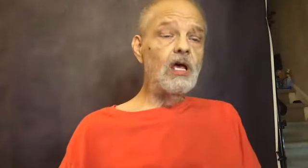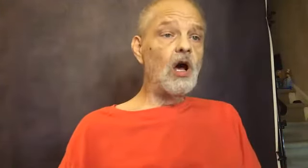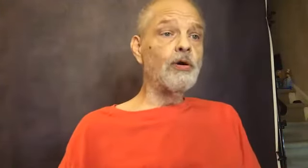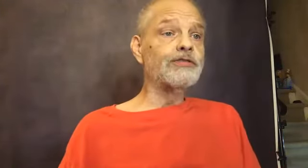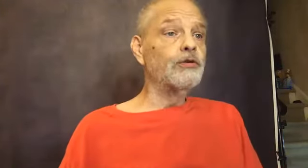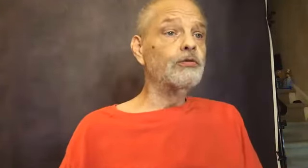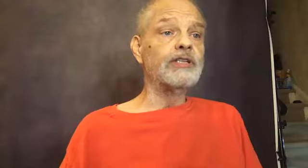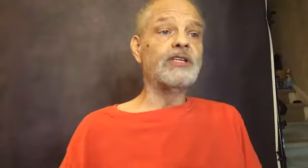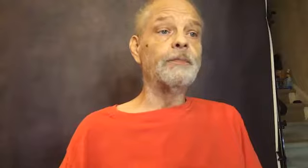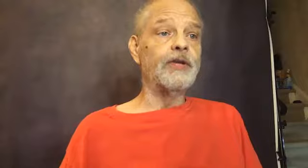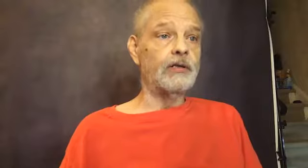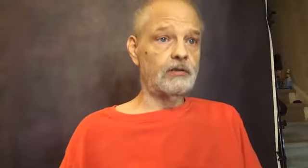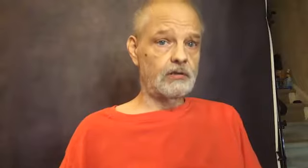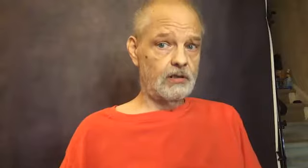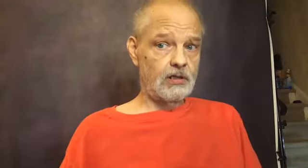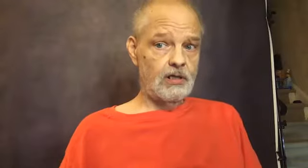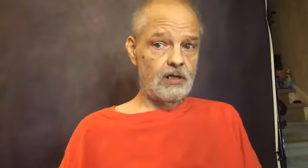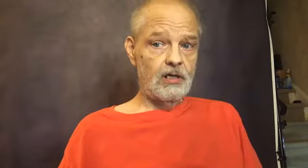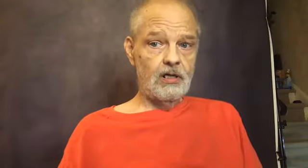A person who does something